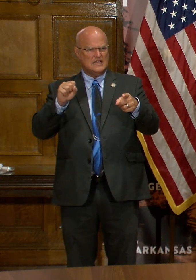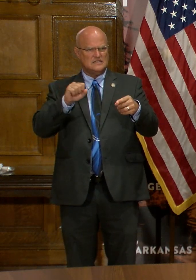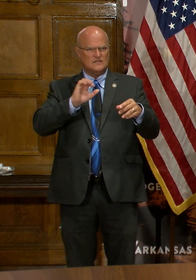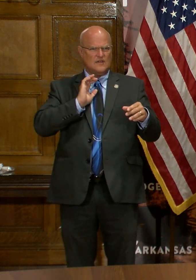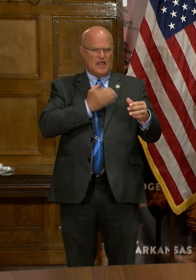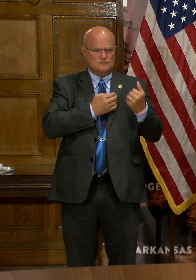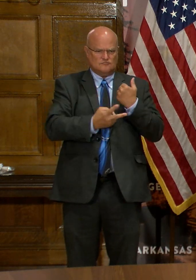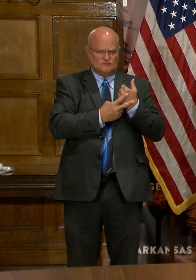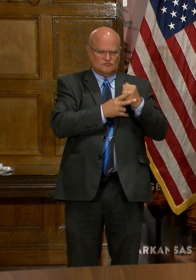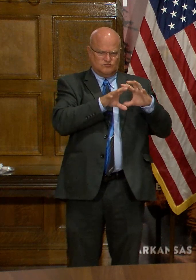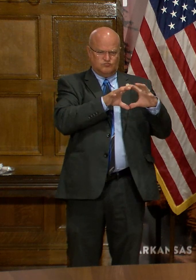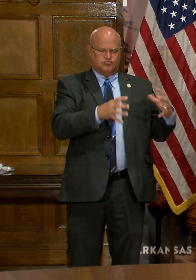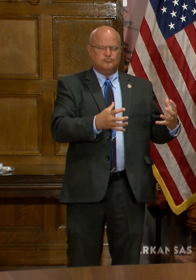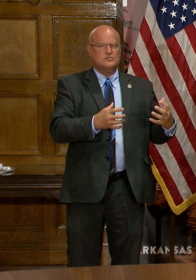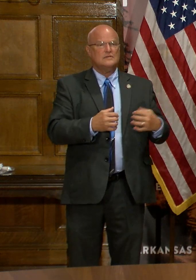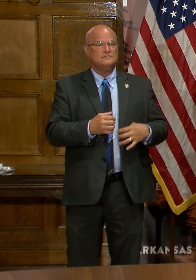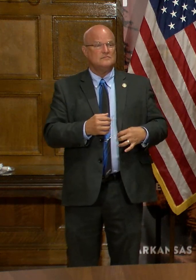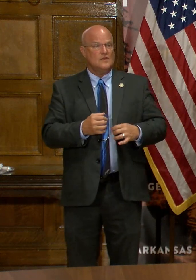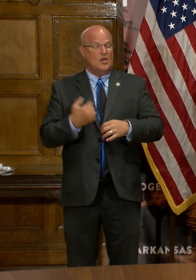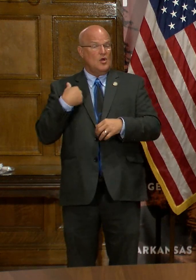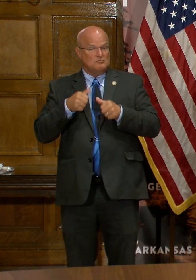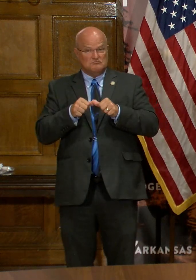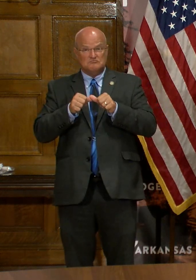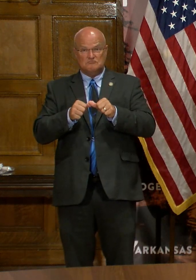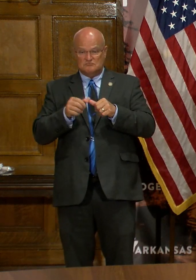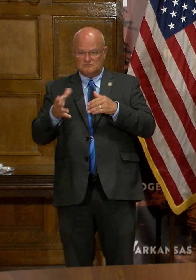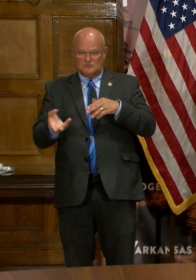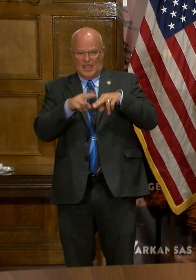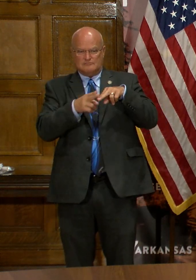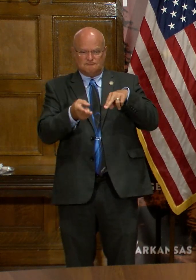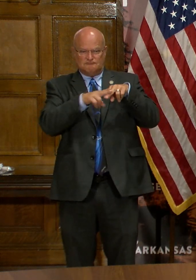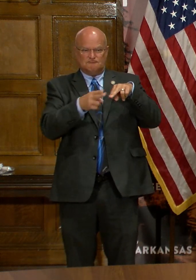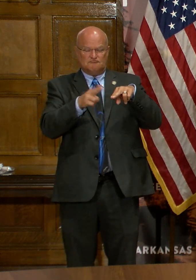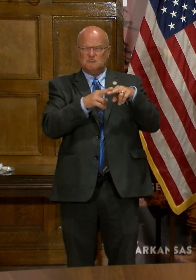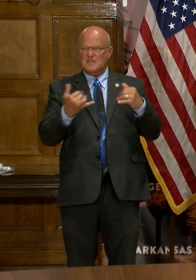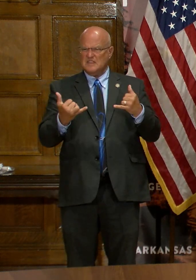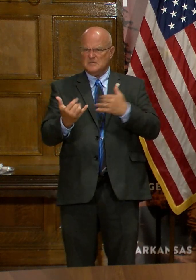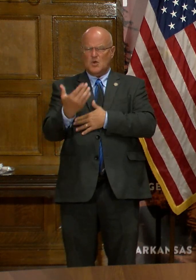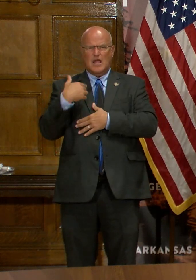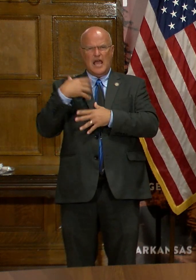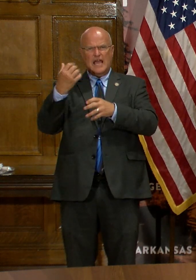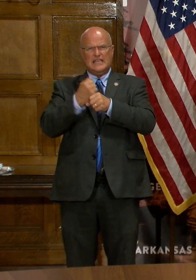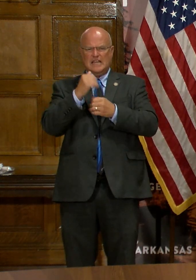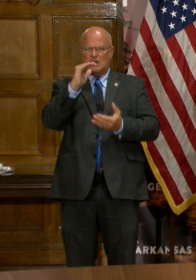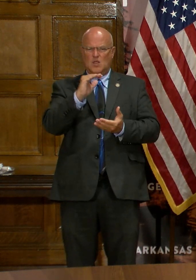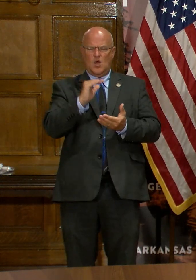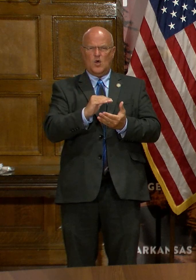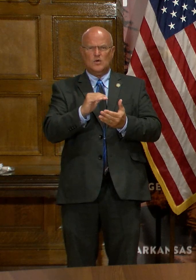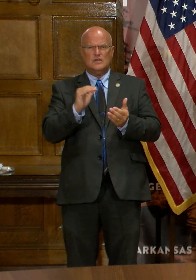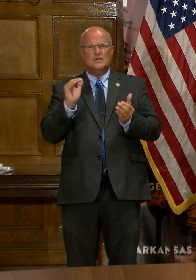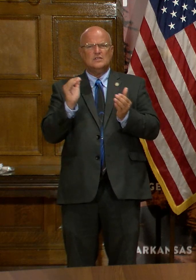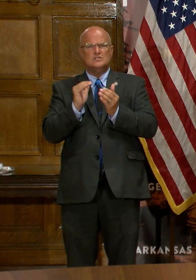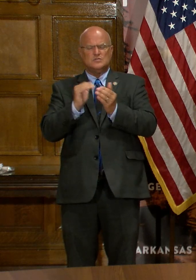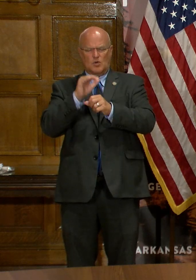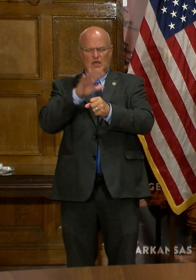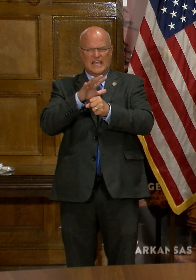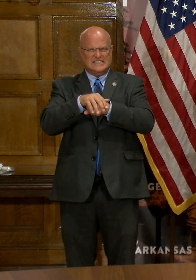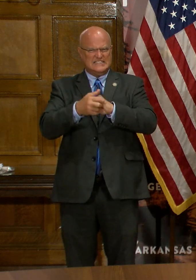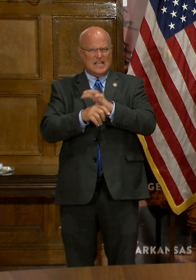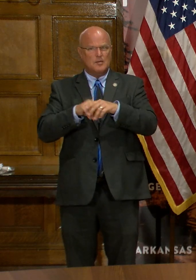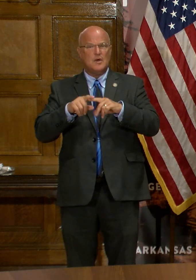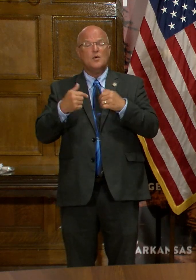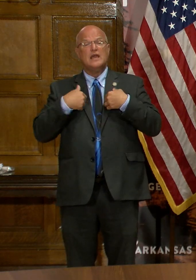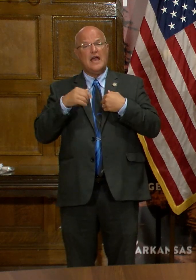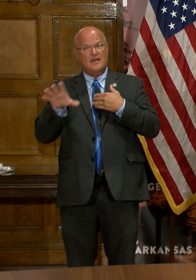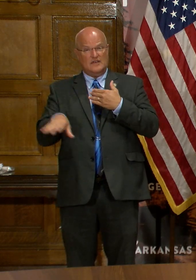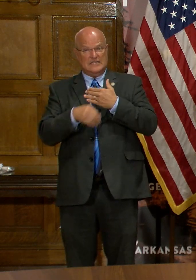stockpile? We are continuing to add. This morning, I think we're getting a little bit low in our small bottles of hand sanitizer, but we